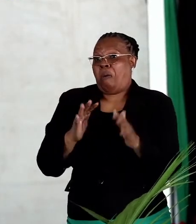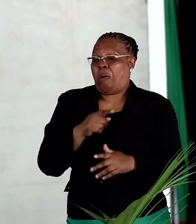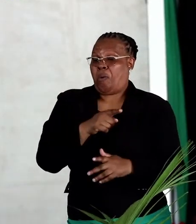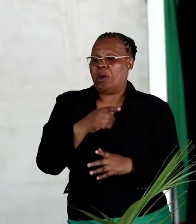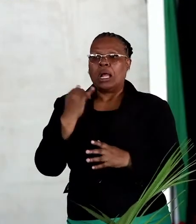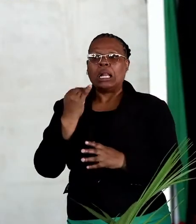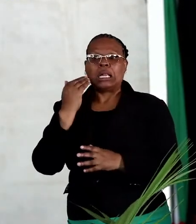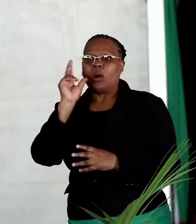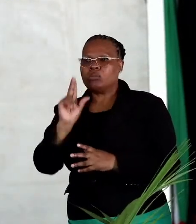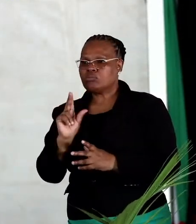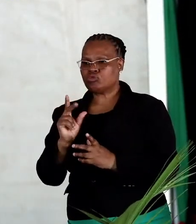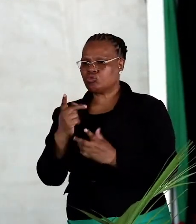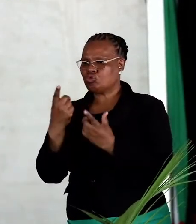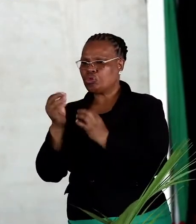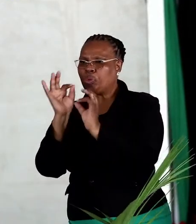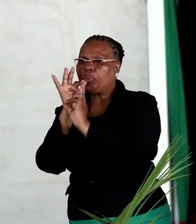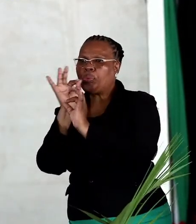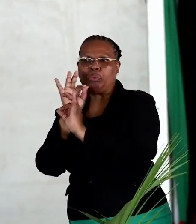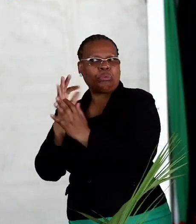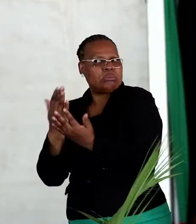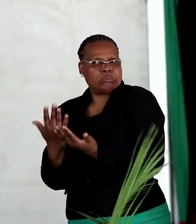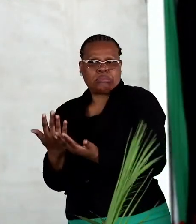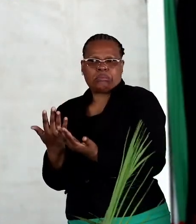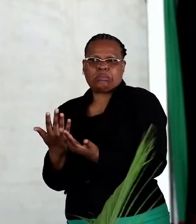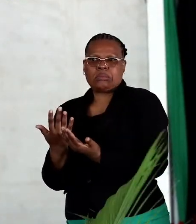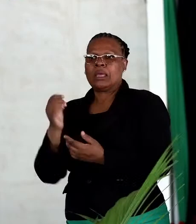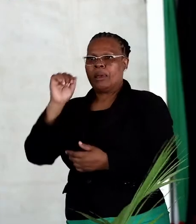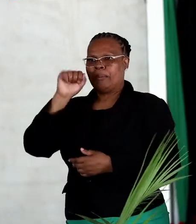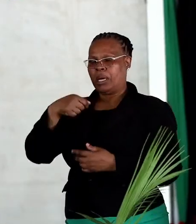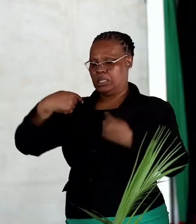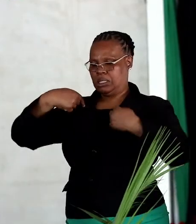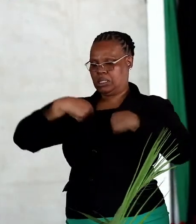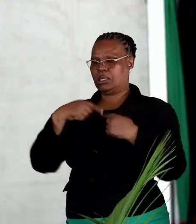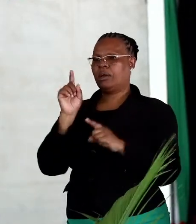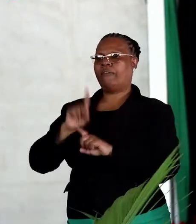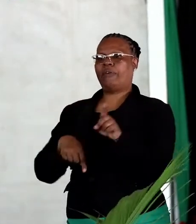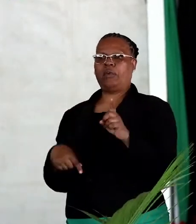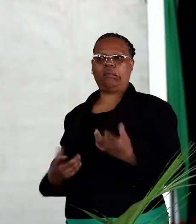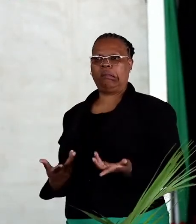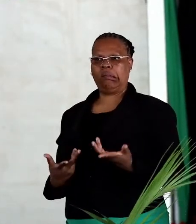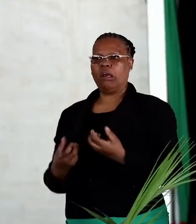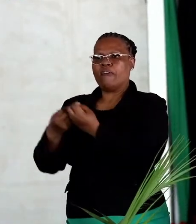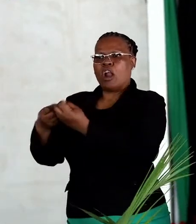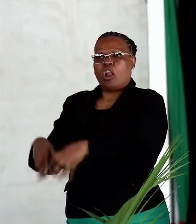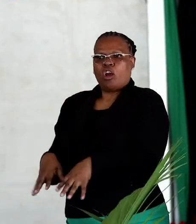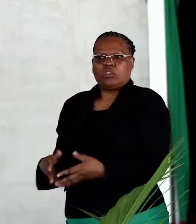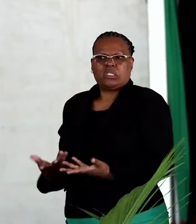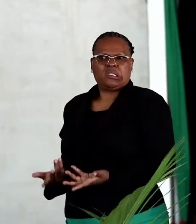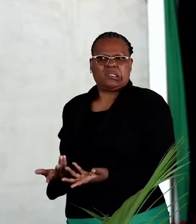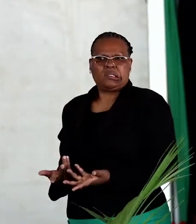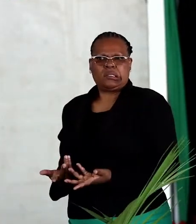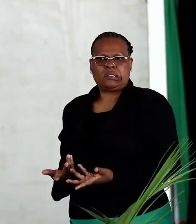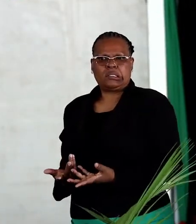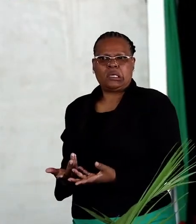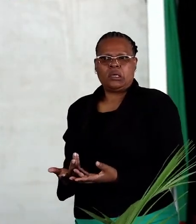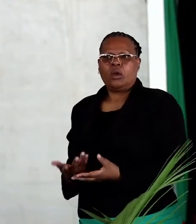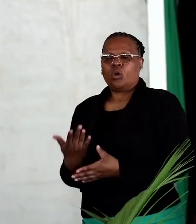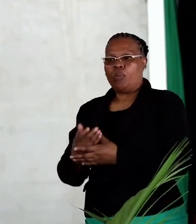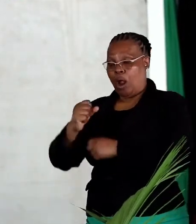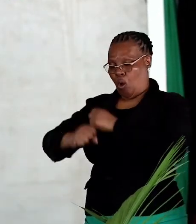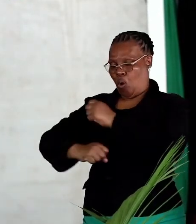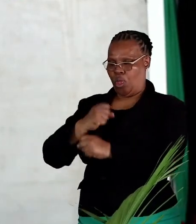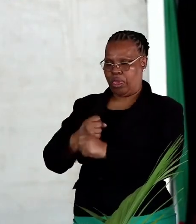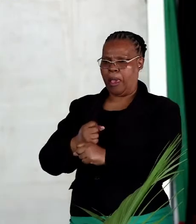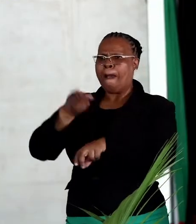leyo thina ngoku siyaluza sizi families because imali yalonyaka afuneka iphinde